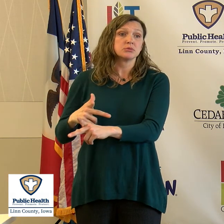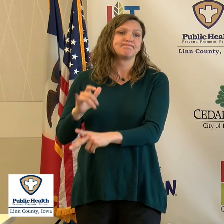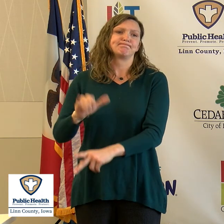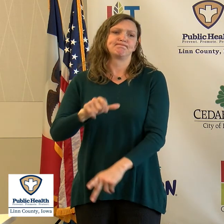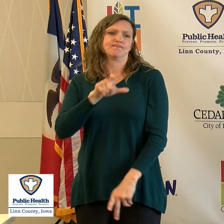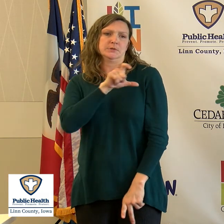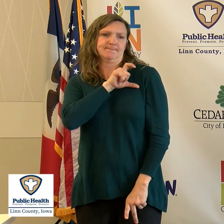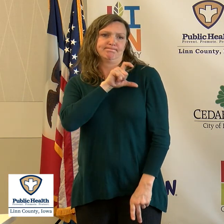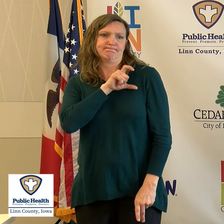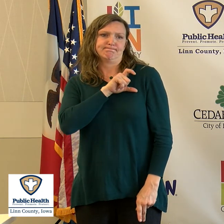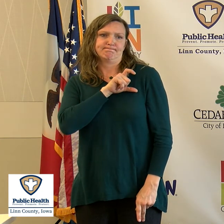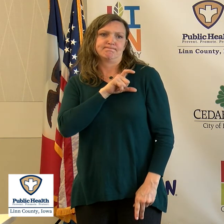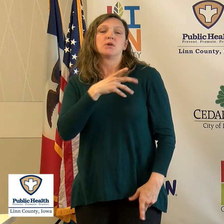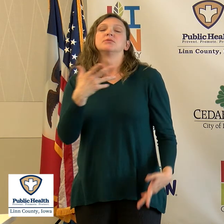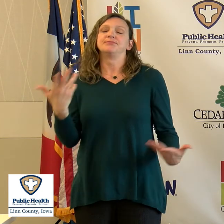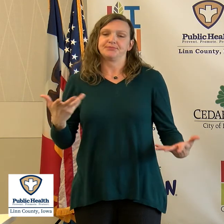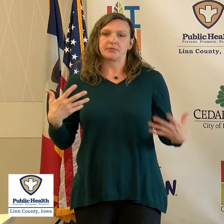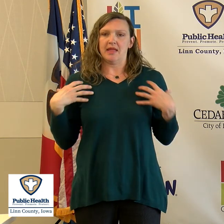healthcare personnel.